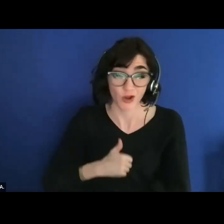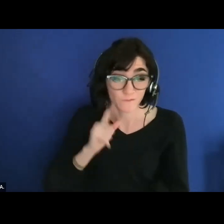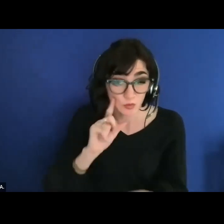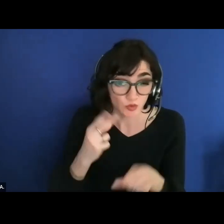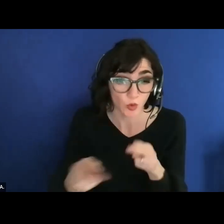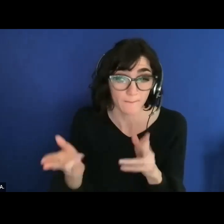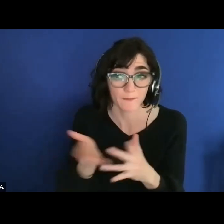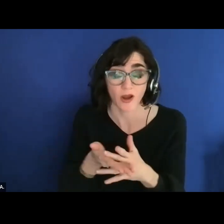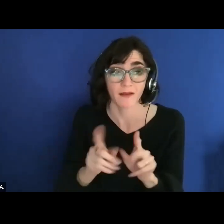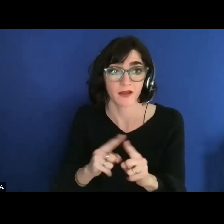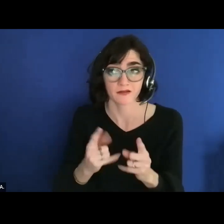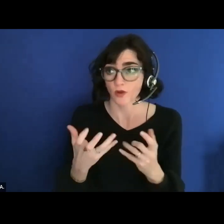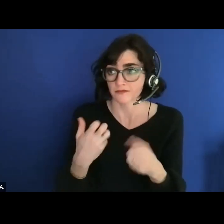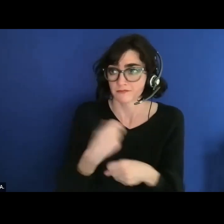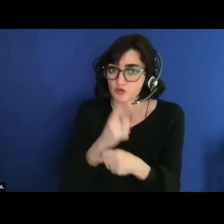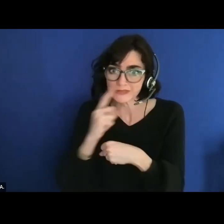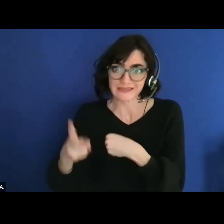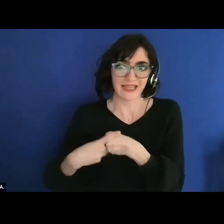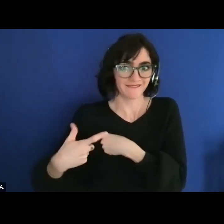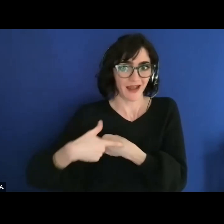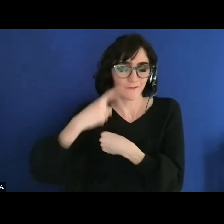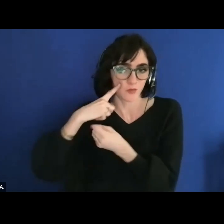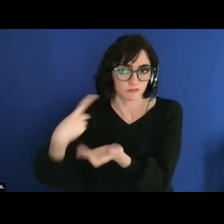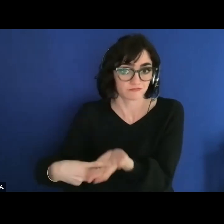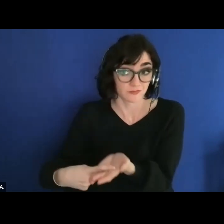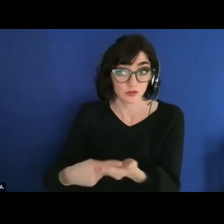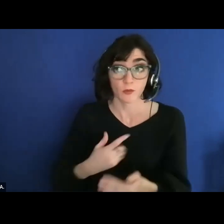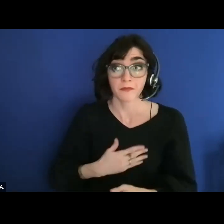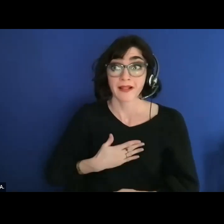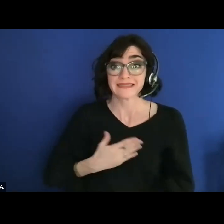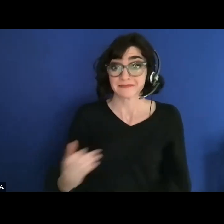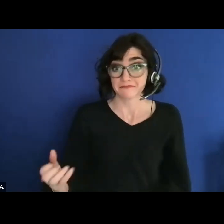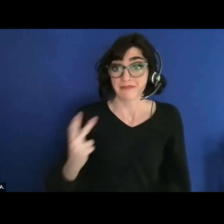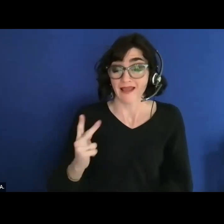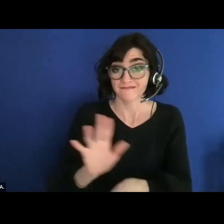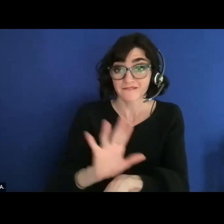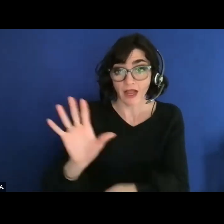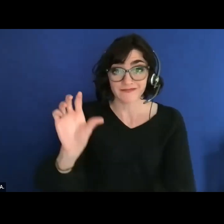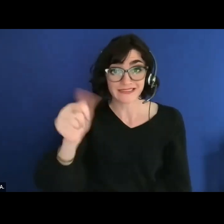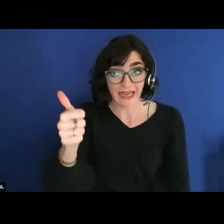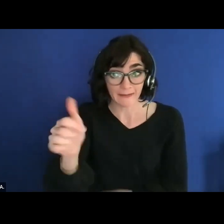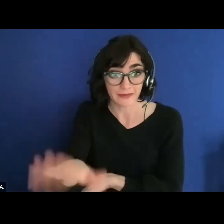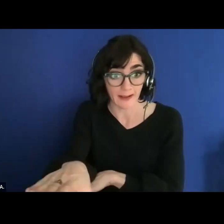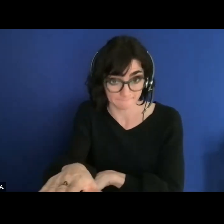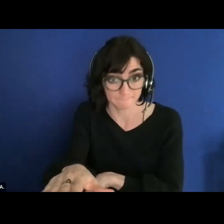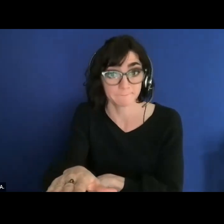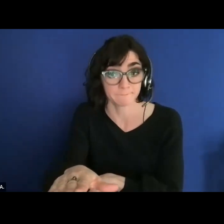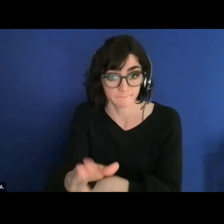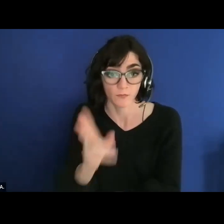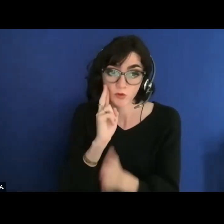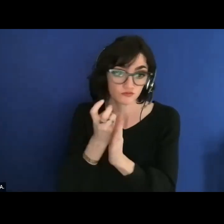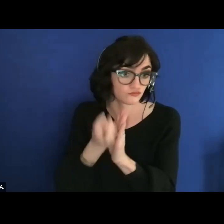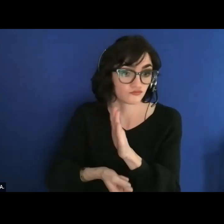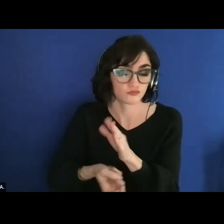make sure we have lots of time to talk. So can I ask everyone to be back on camera at 5:10 p.m. And we'll dive into